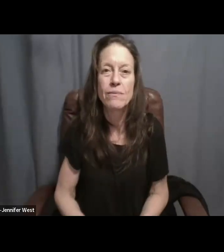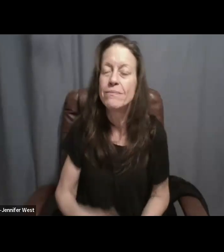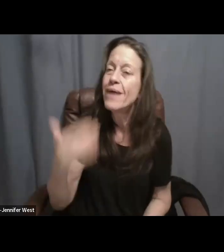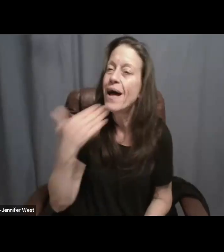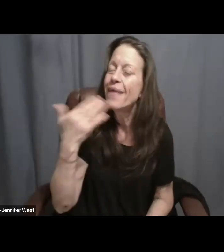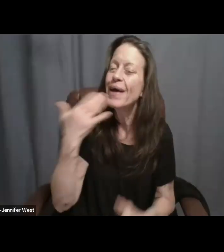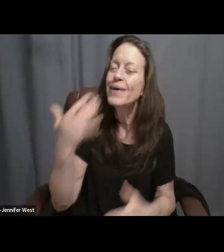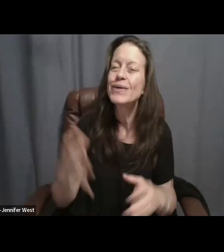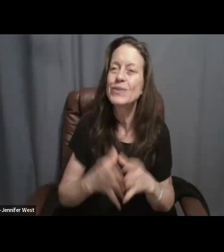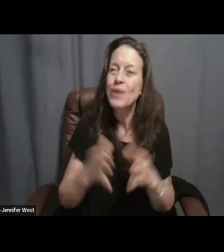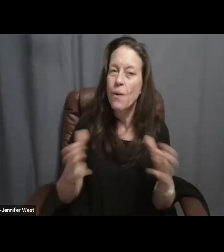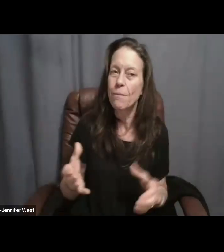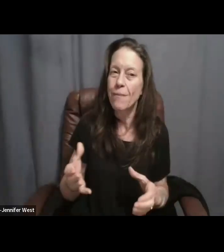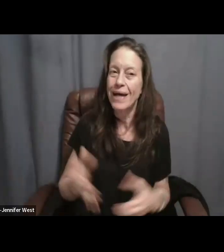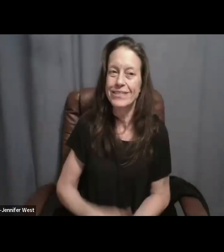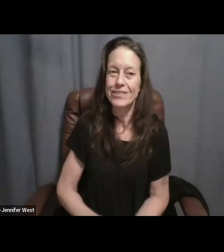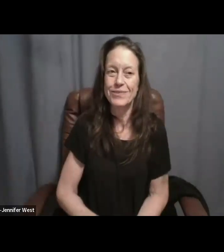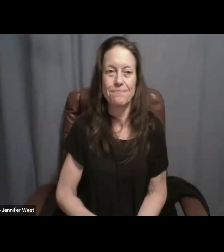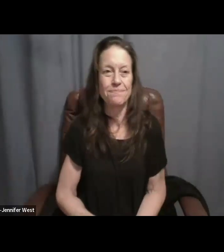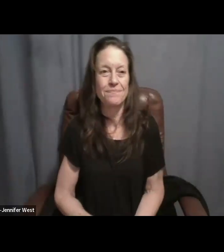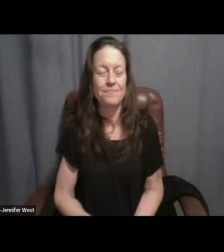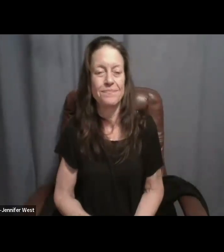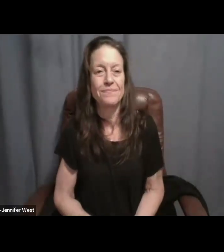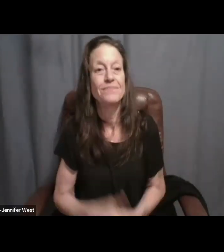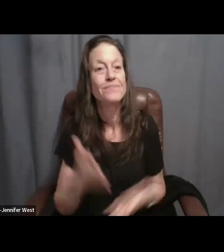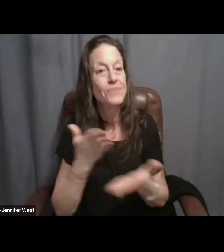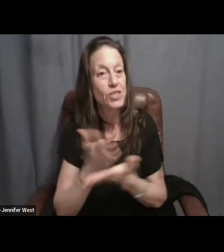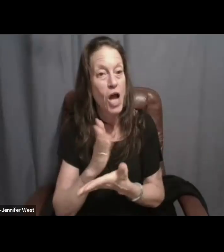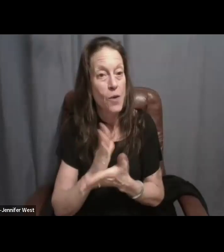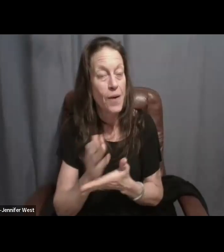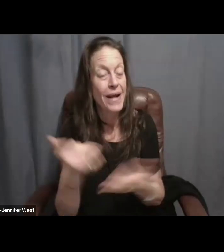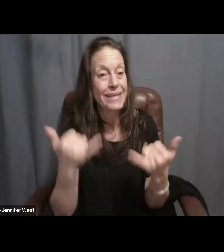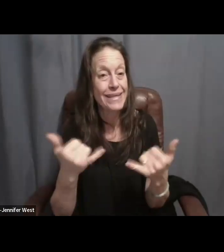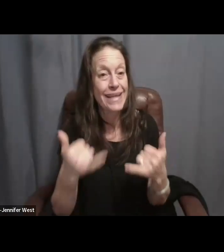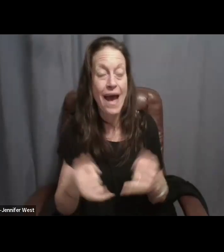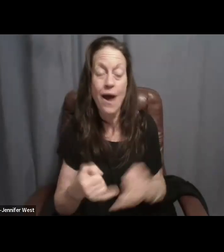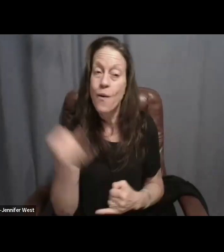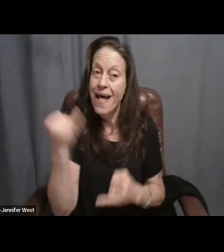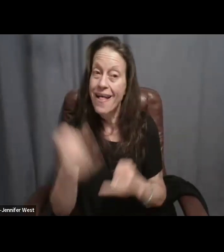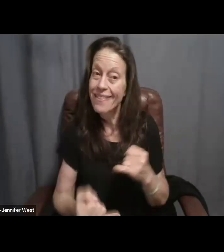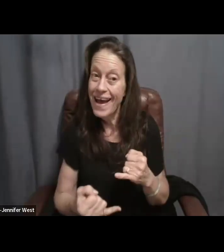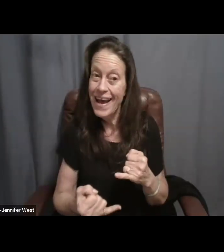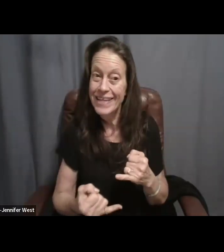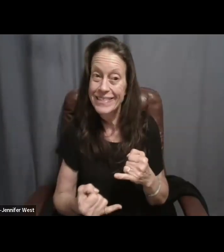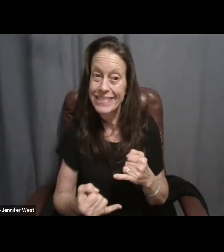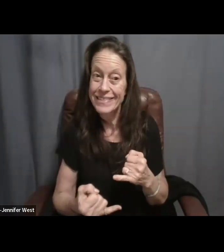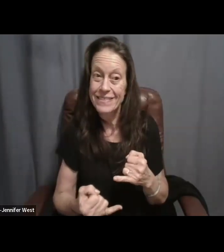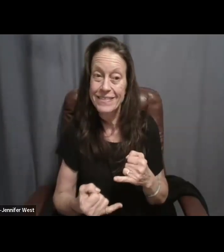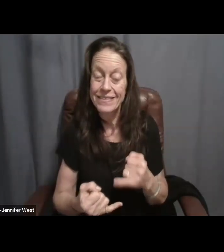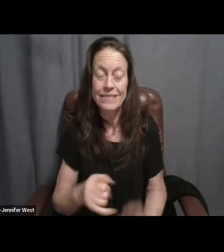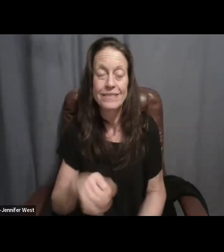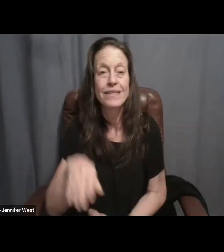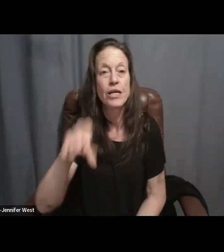much. All right, You're and welcome. then last but definitely not least, we have Sherry.